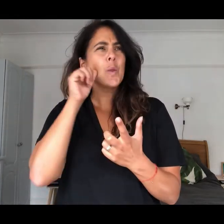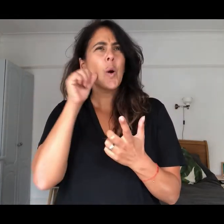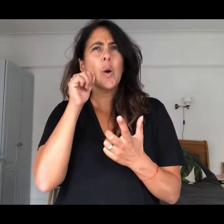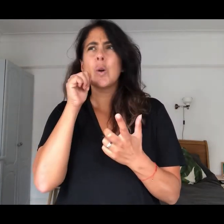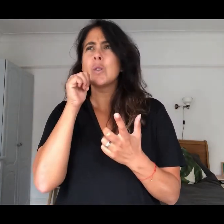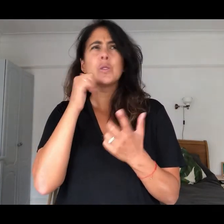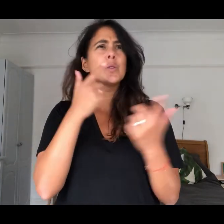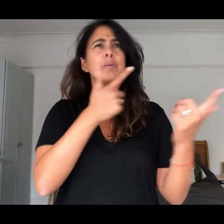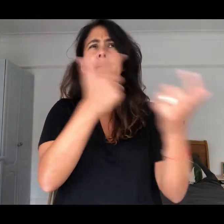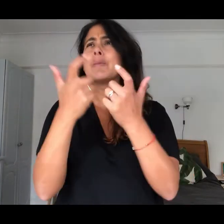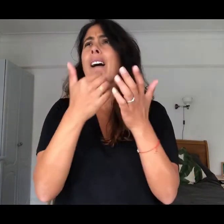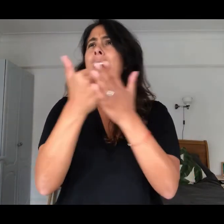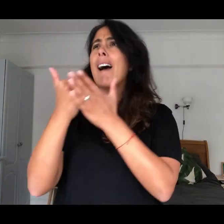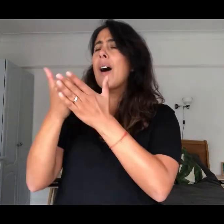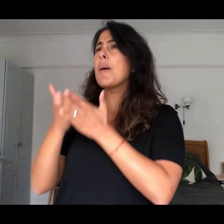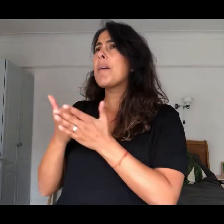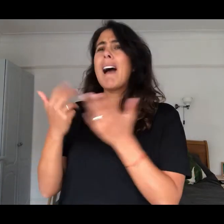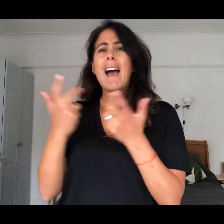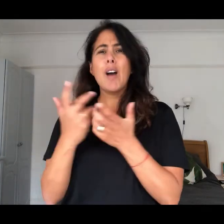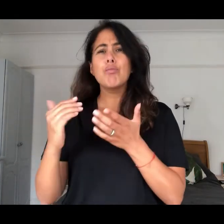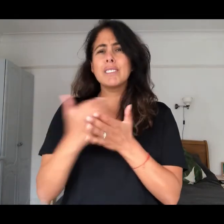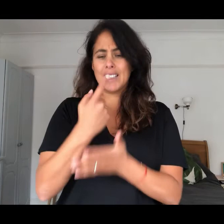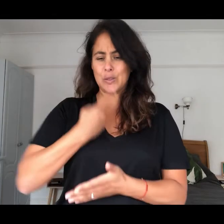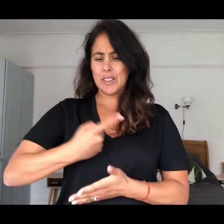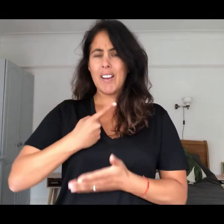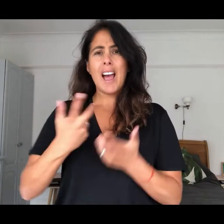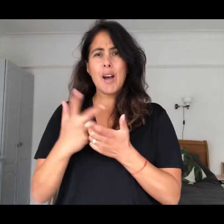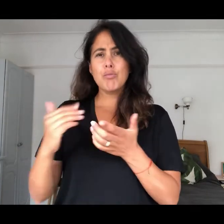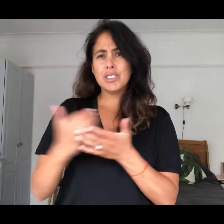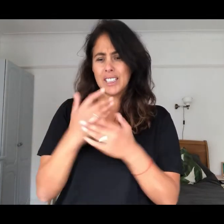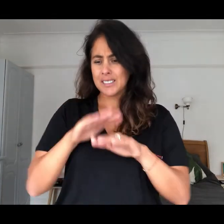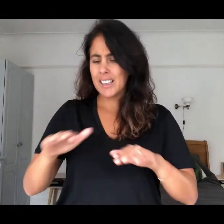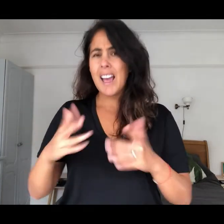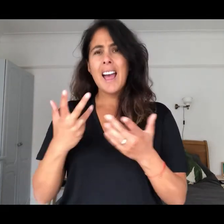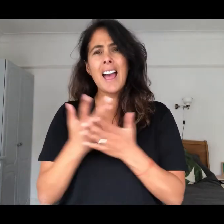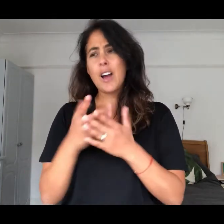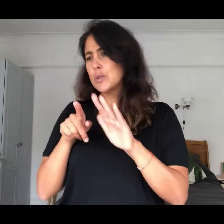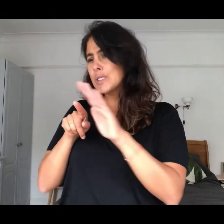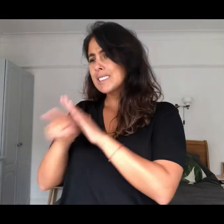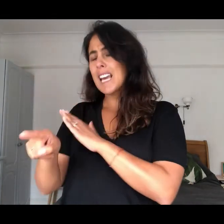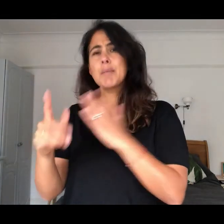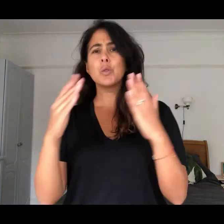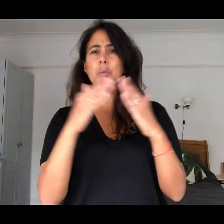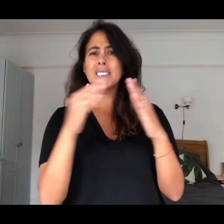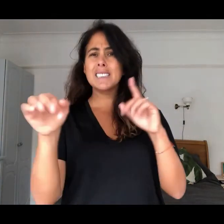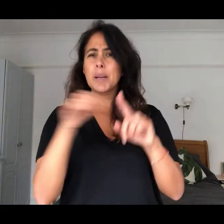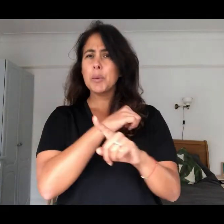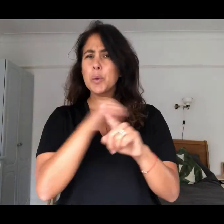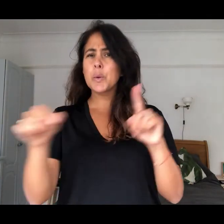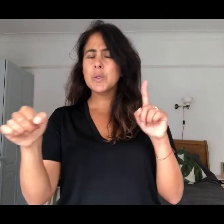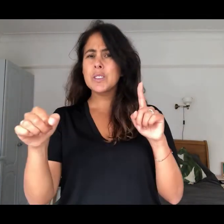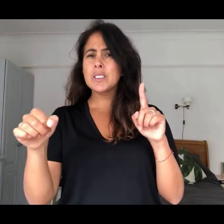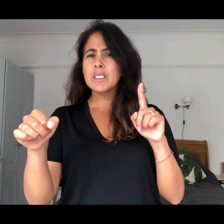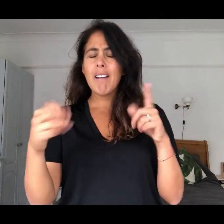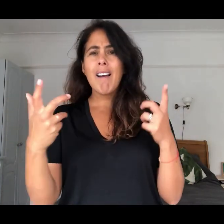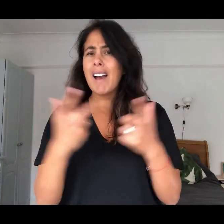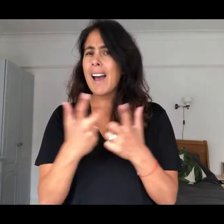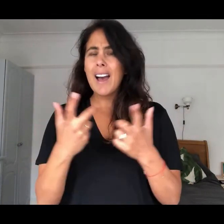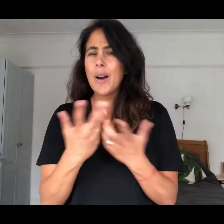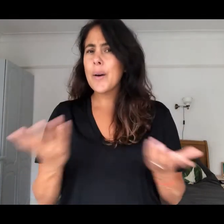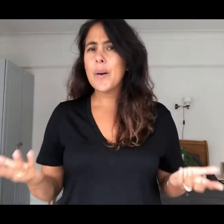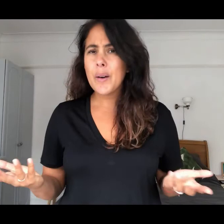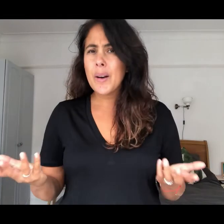do you know where to get the help? How to protect yourself and your kids? How to escape from domestic abuse? Get